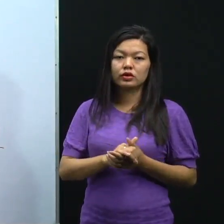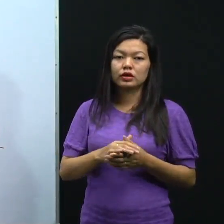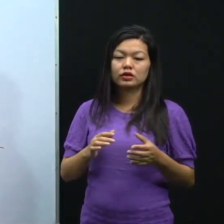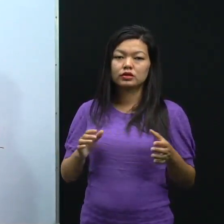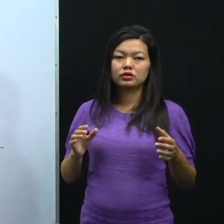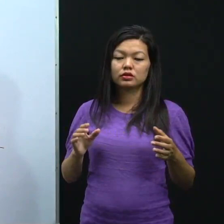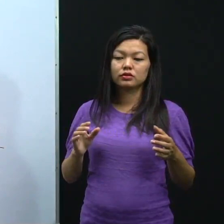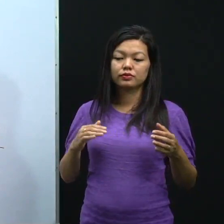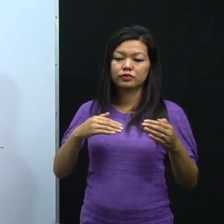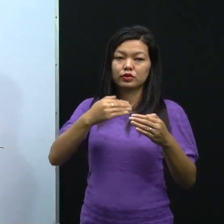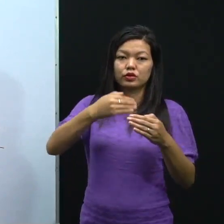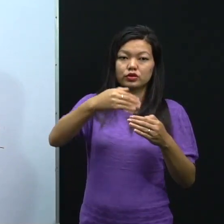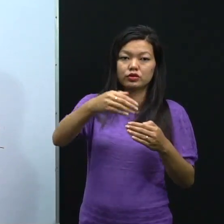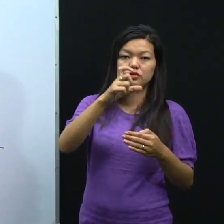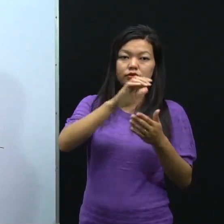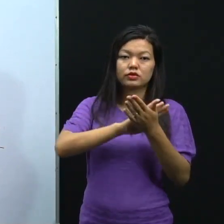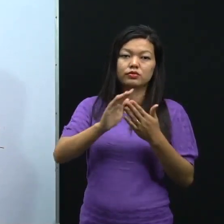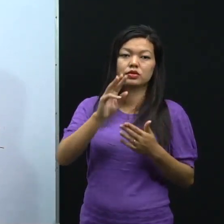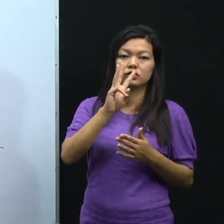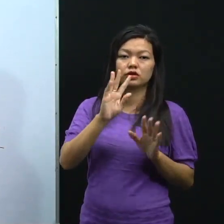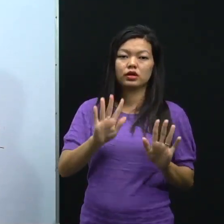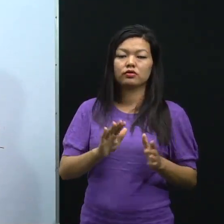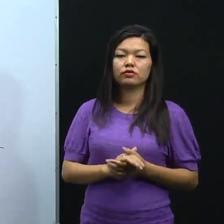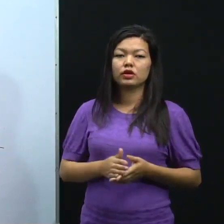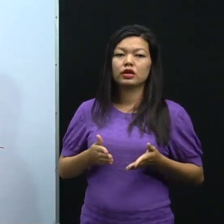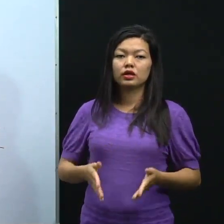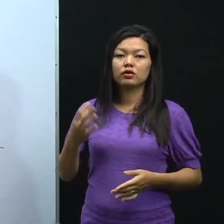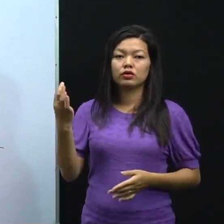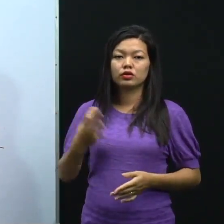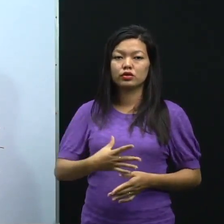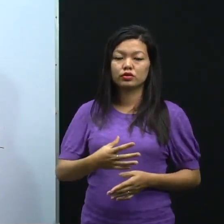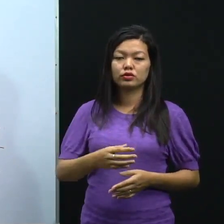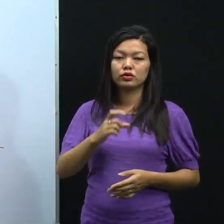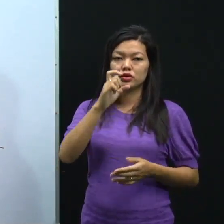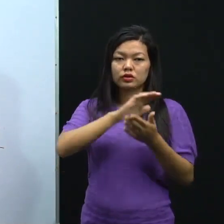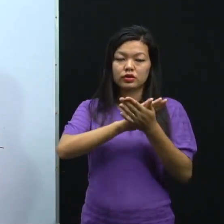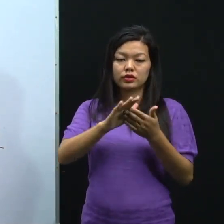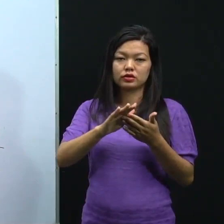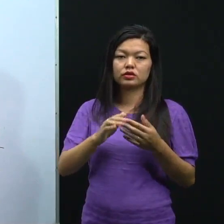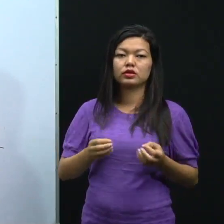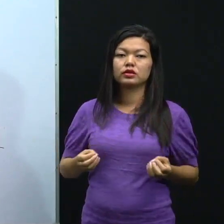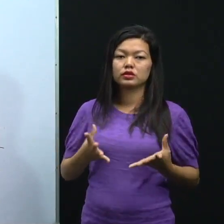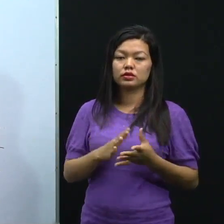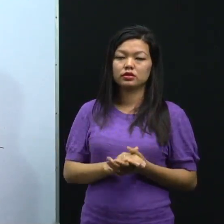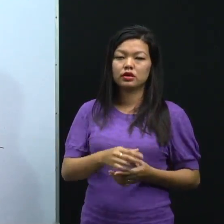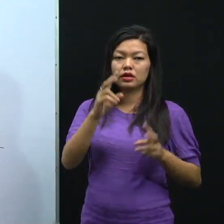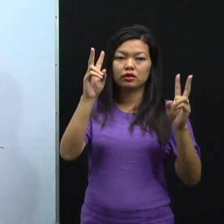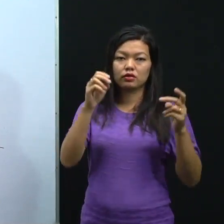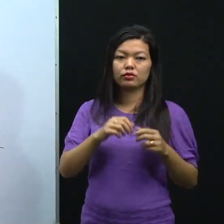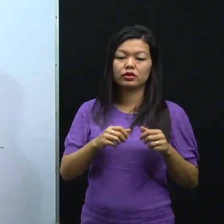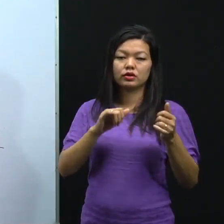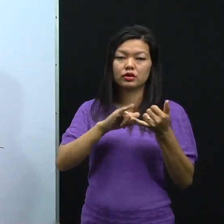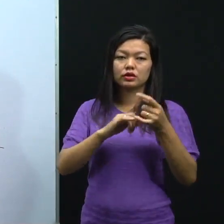chapter. Clear? So now we'll start our new chapter, that is chapter four, that is structure of atom.